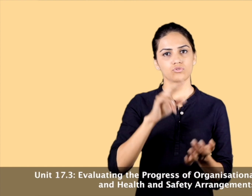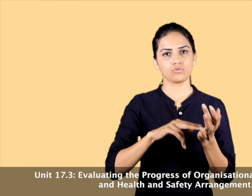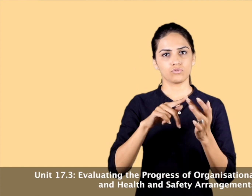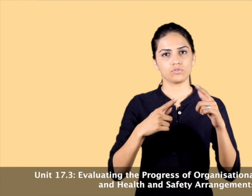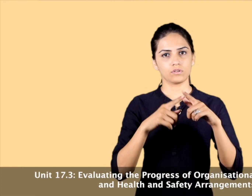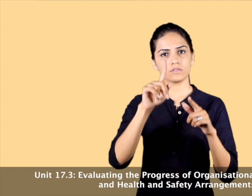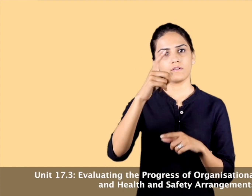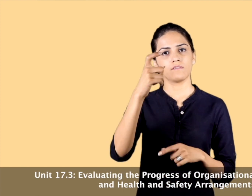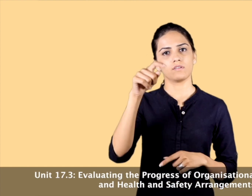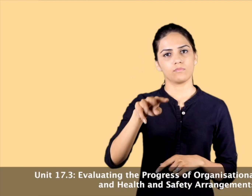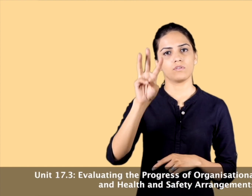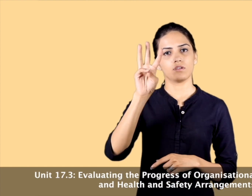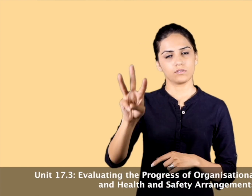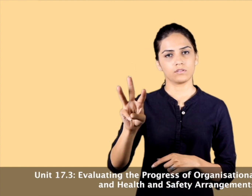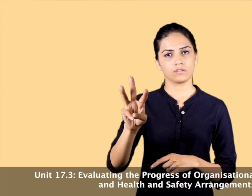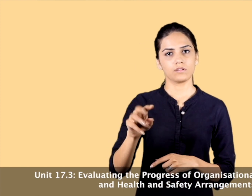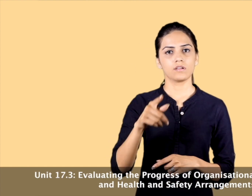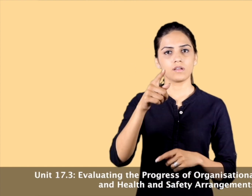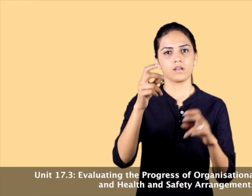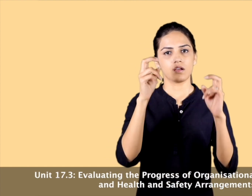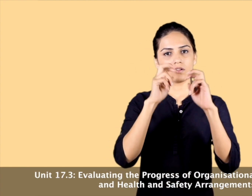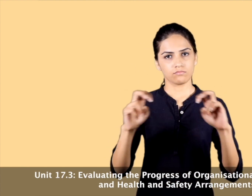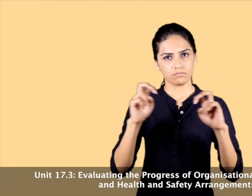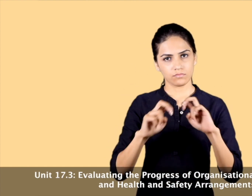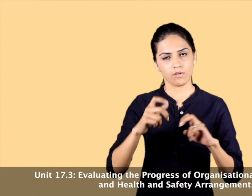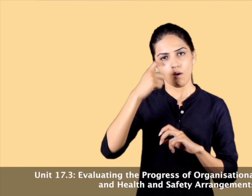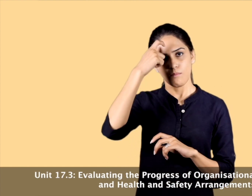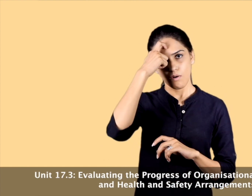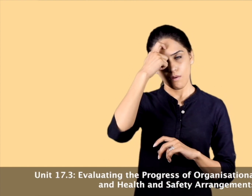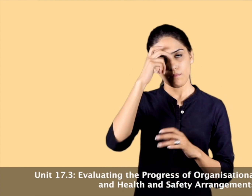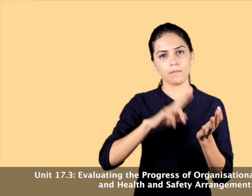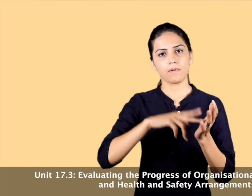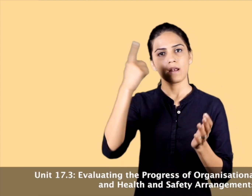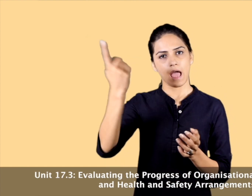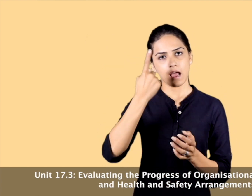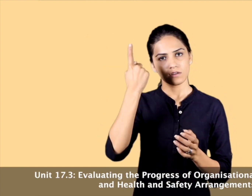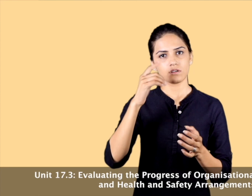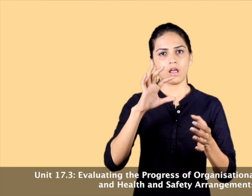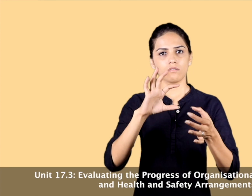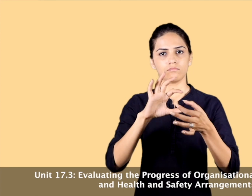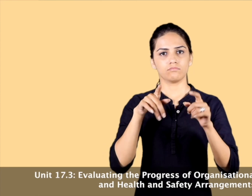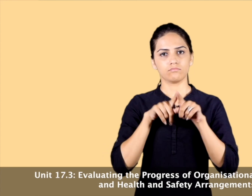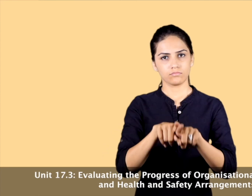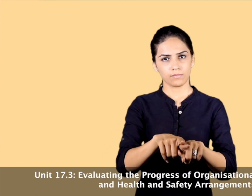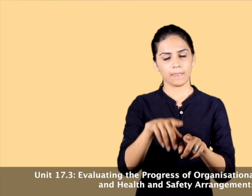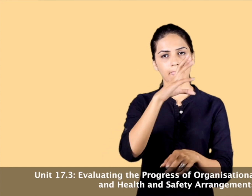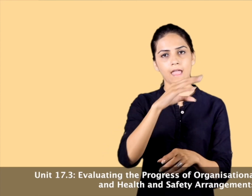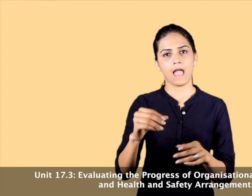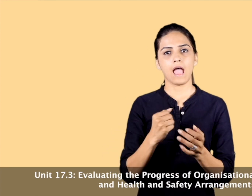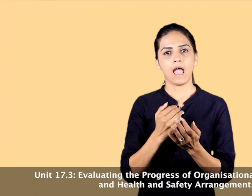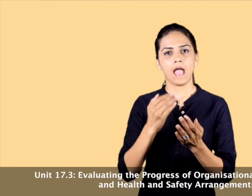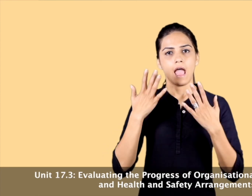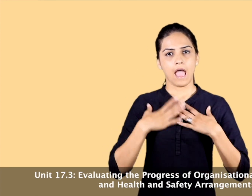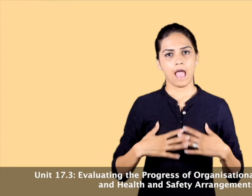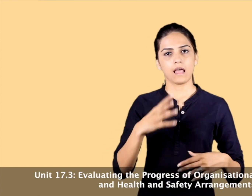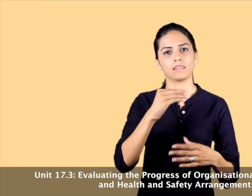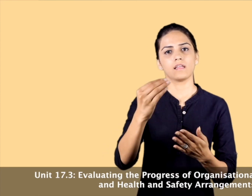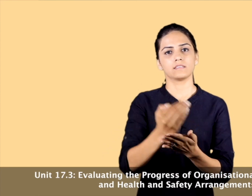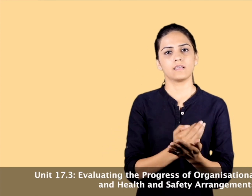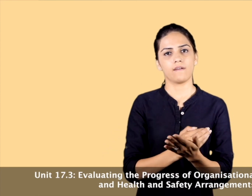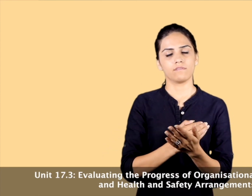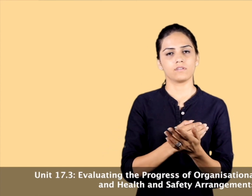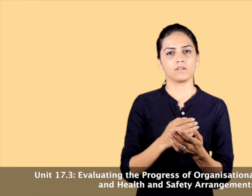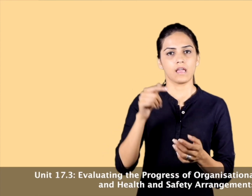Unit 17.3 Evaluating the process of organizational coordinations and health and safety arrangements.